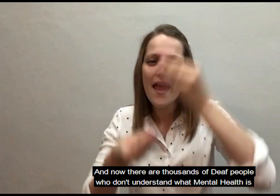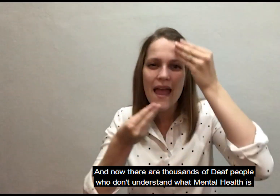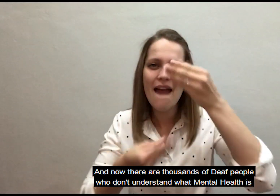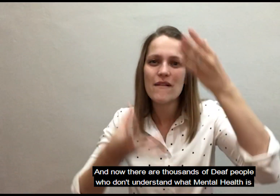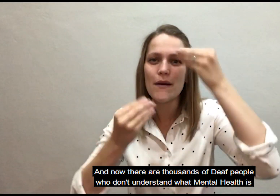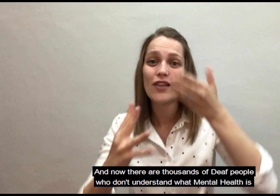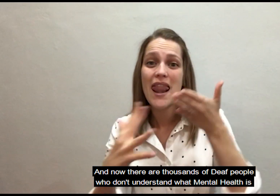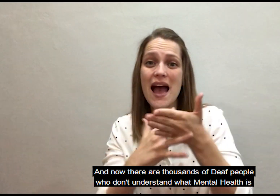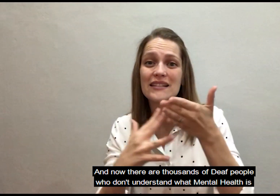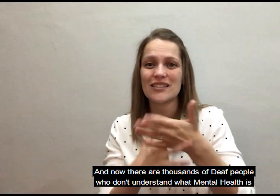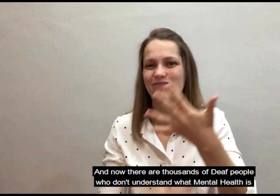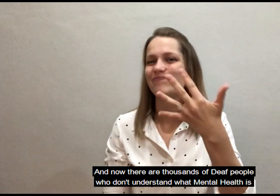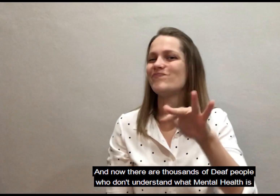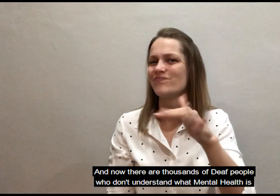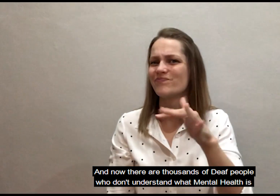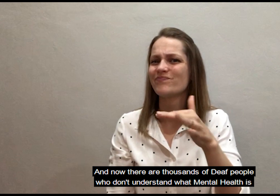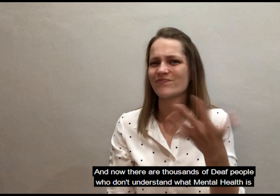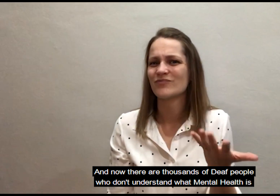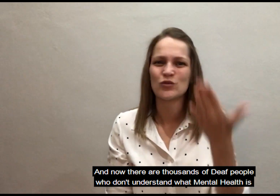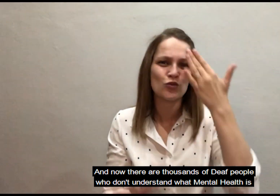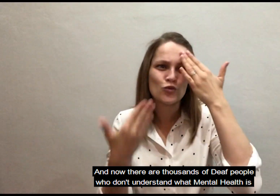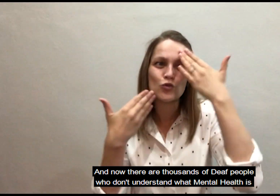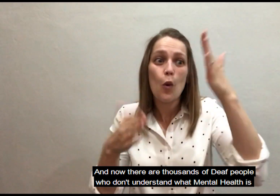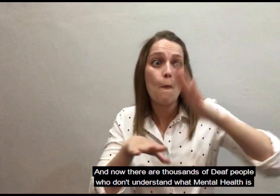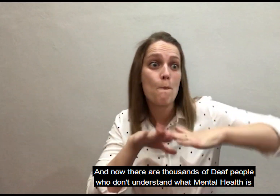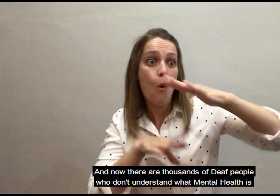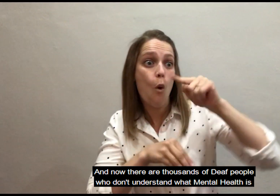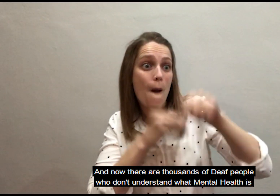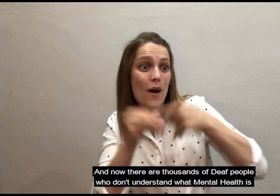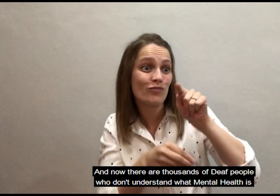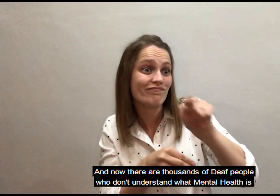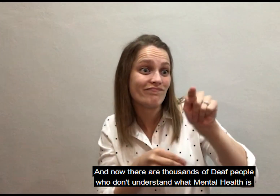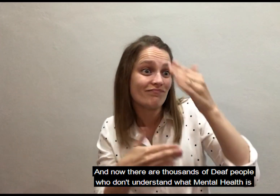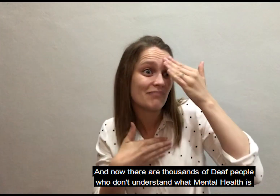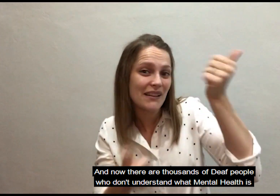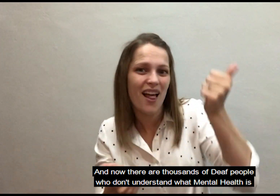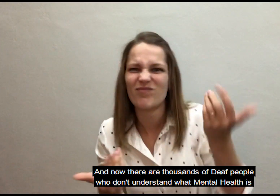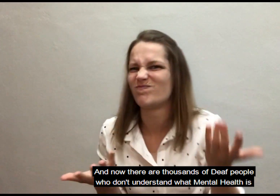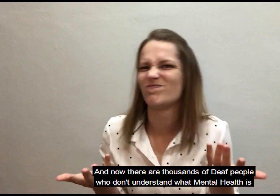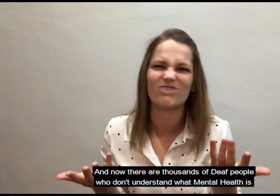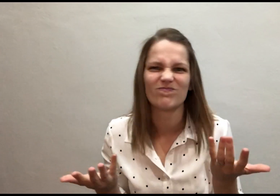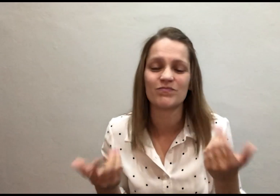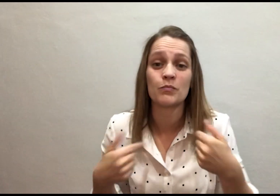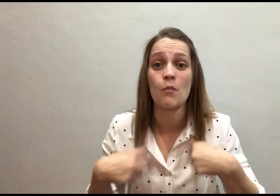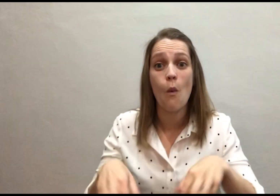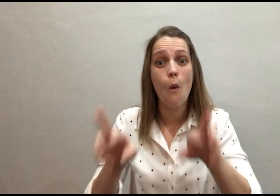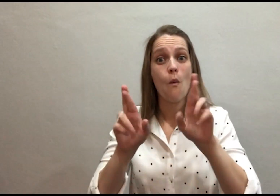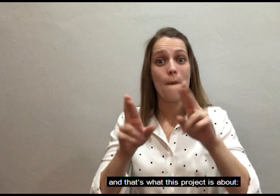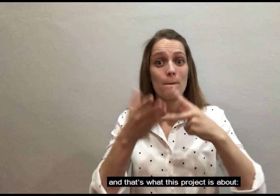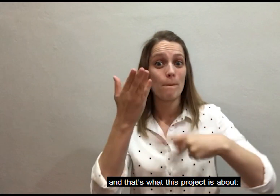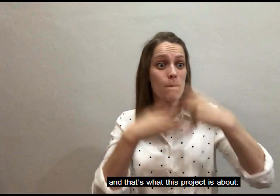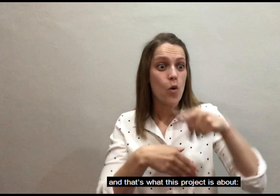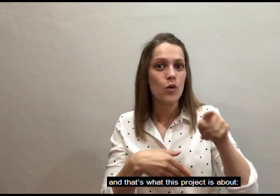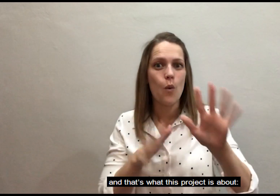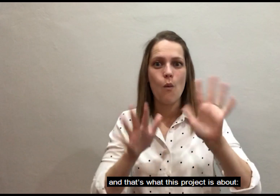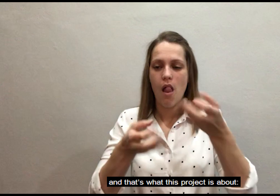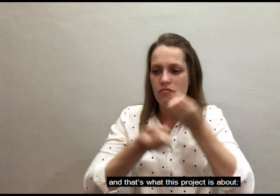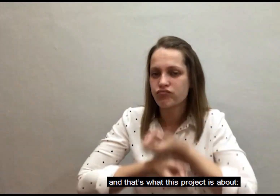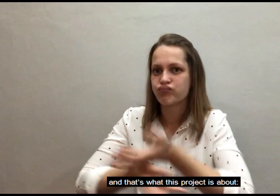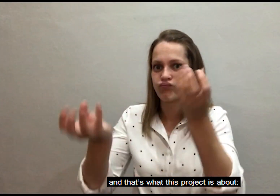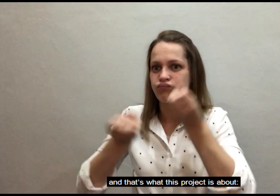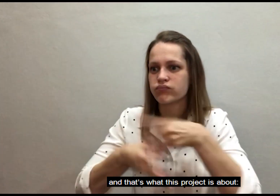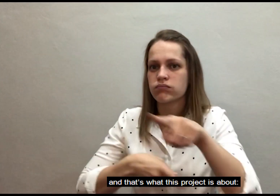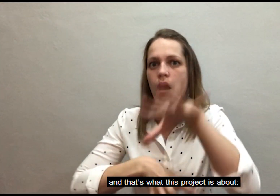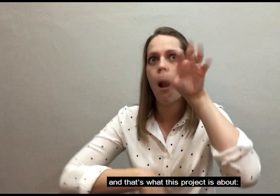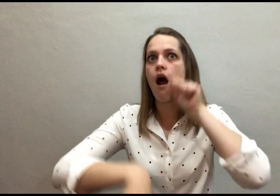Sign Language. And now there's thousands of deaf people who don't understand what mental health is. And that is what this